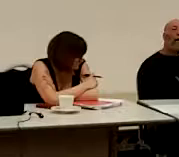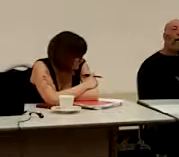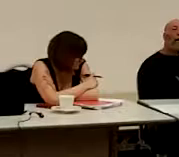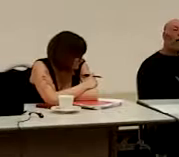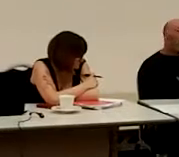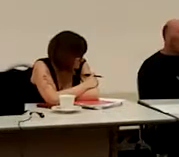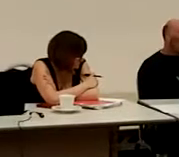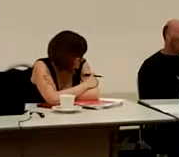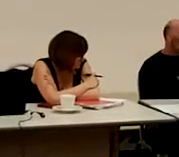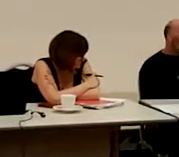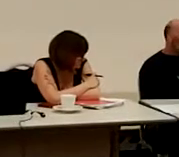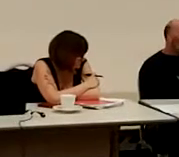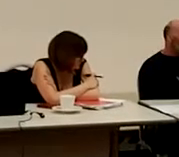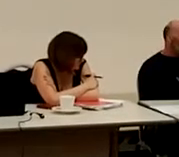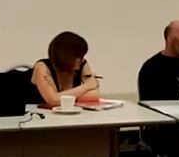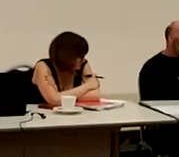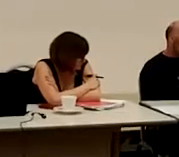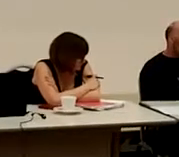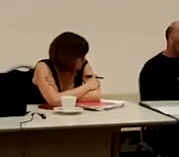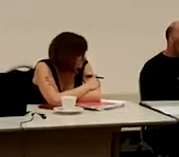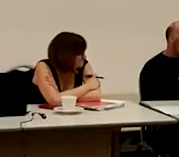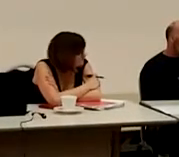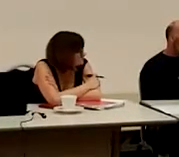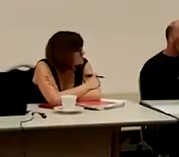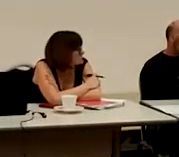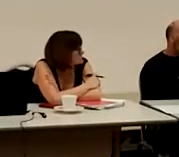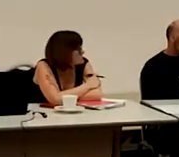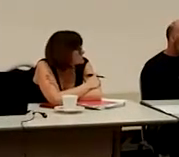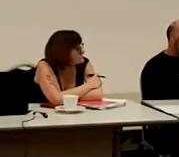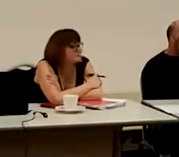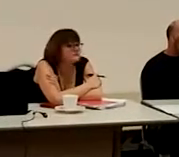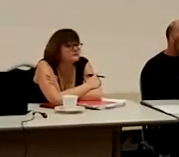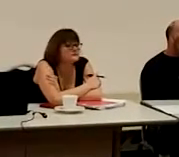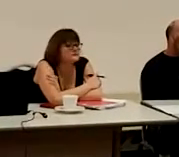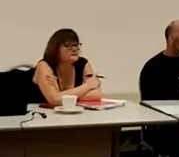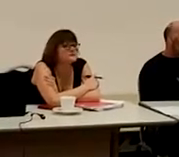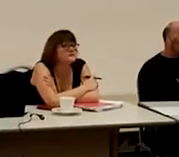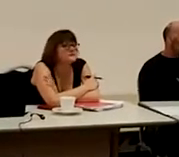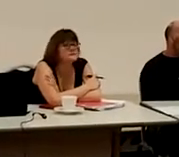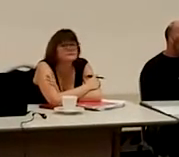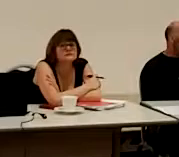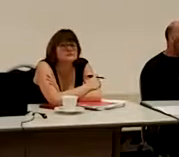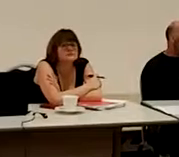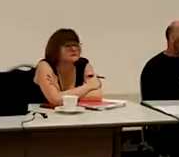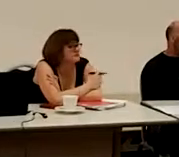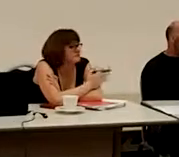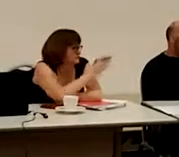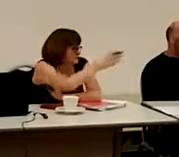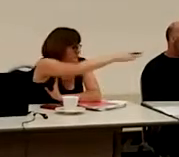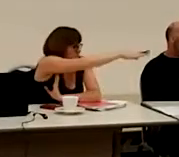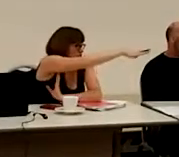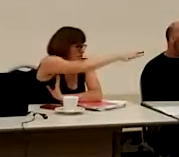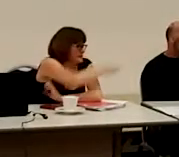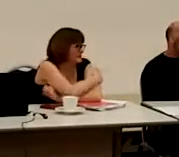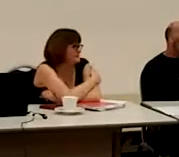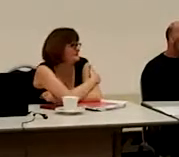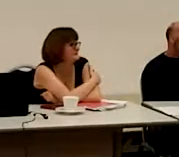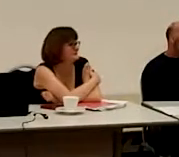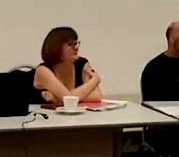workshop. If people don't want to photograph our film, could you please make some notes to Chris, the